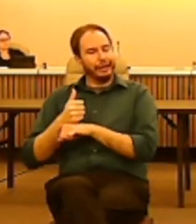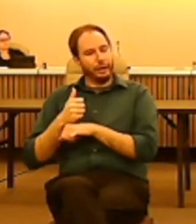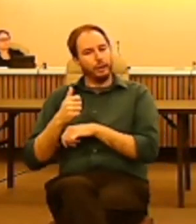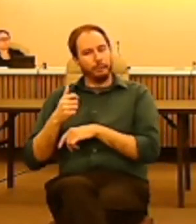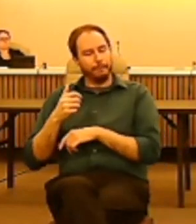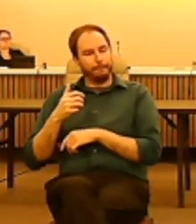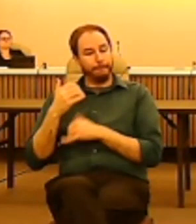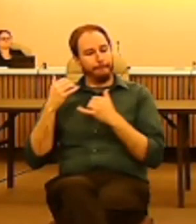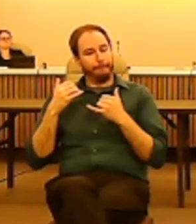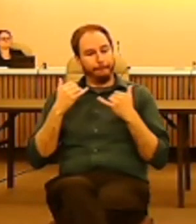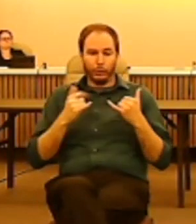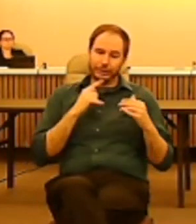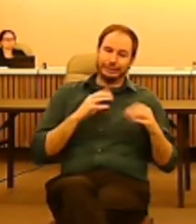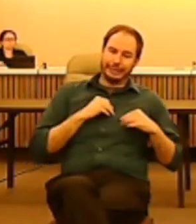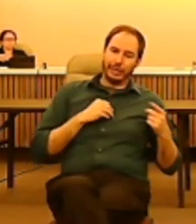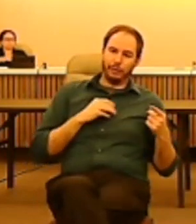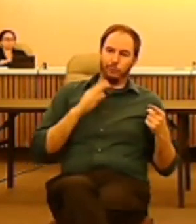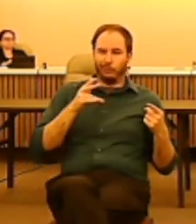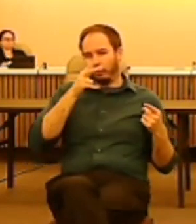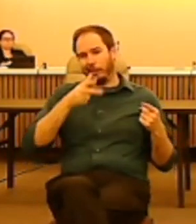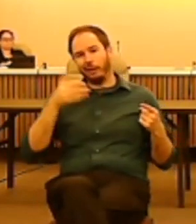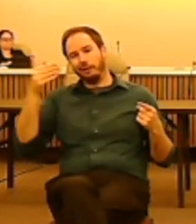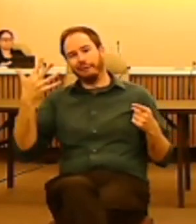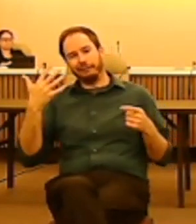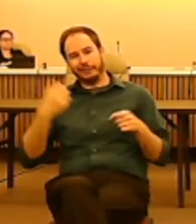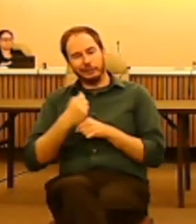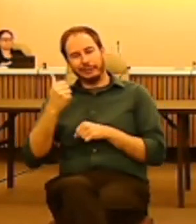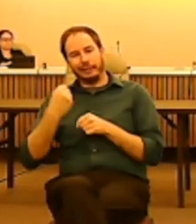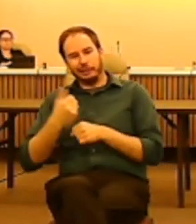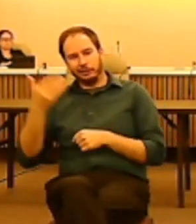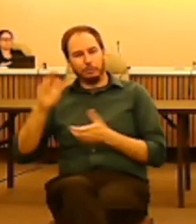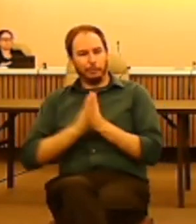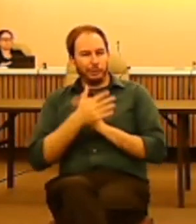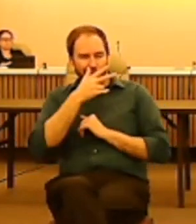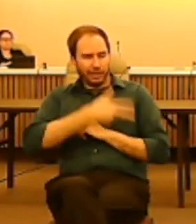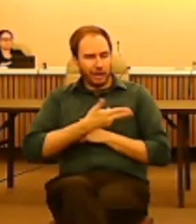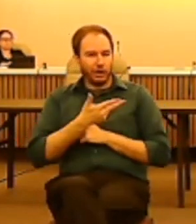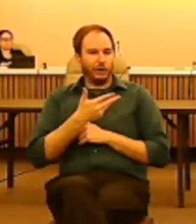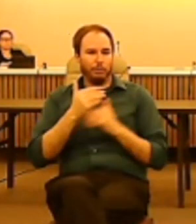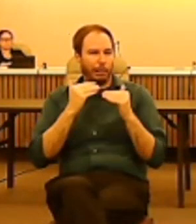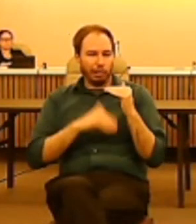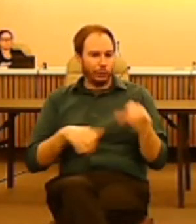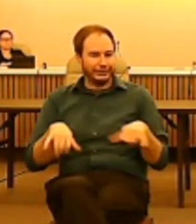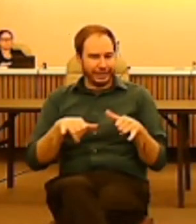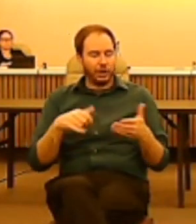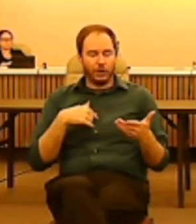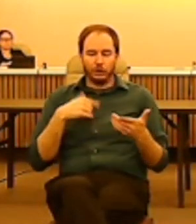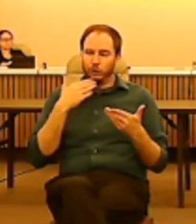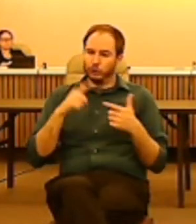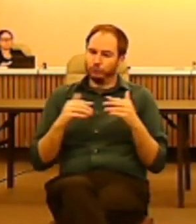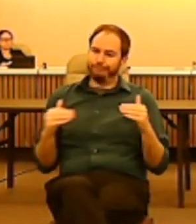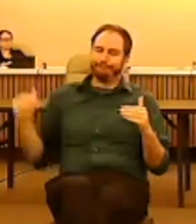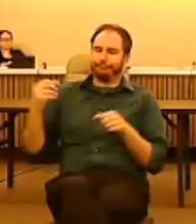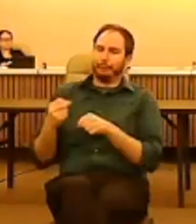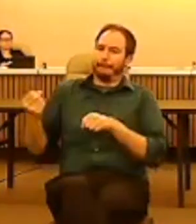what's currently acceptable is going to, in 5 or 10 or 15 years, be seen as substandard. So I think it makes sense